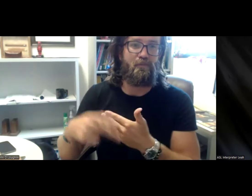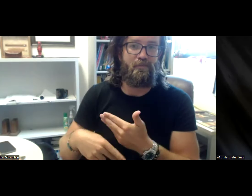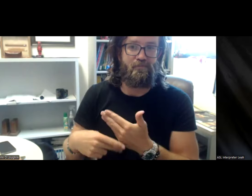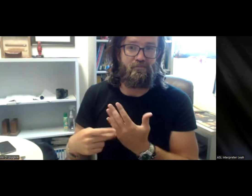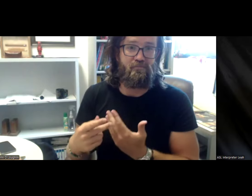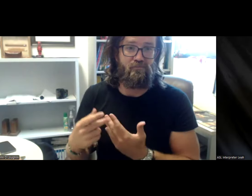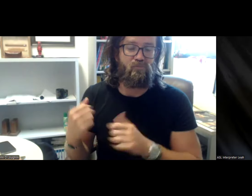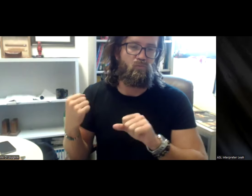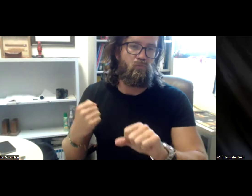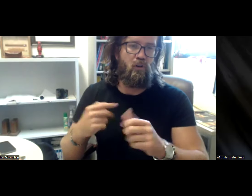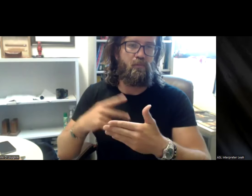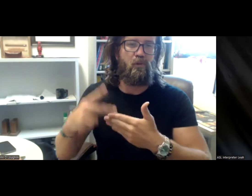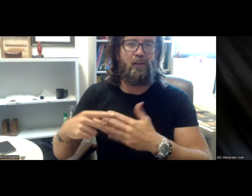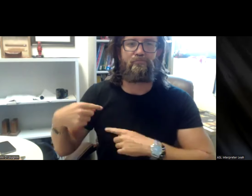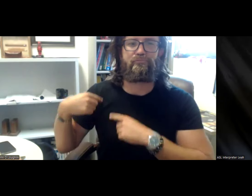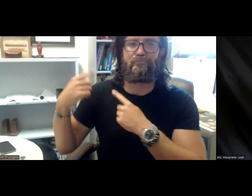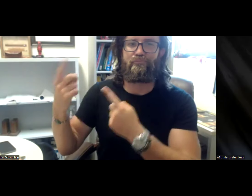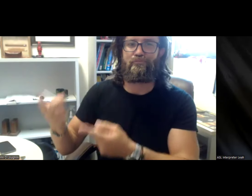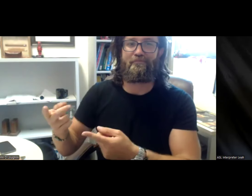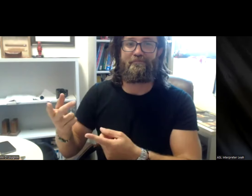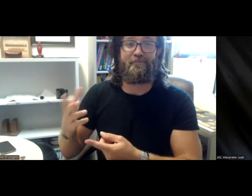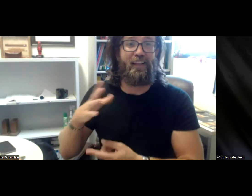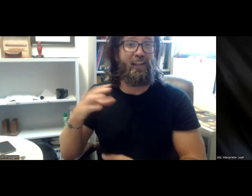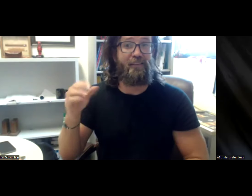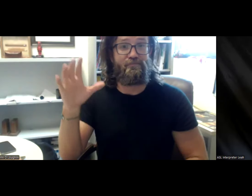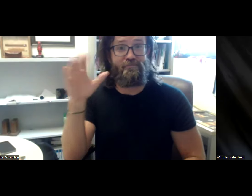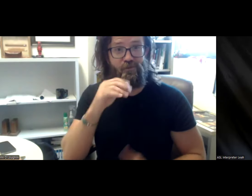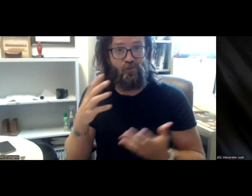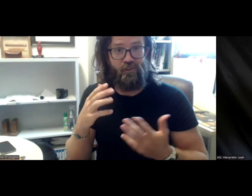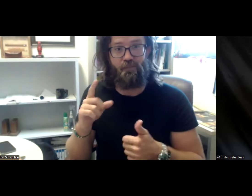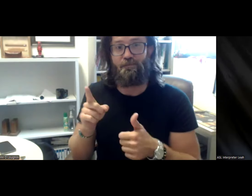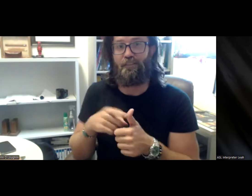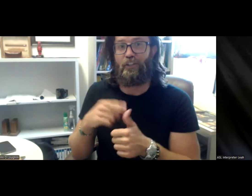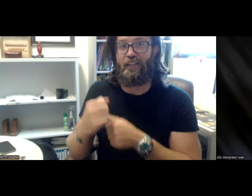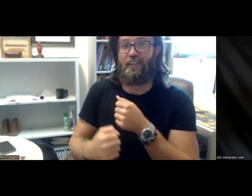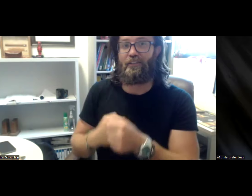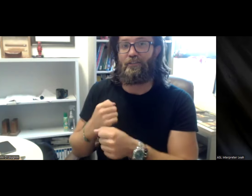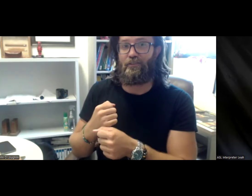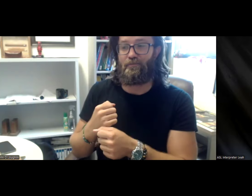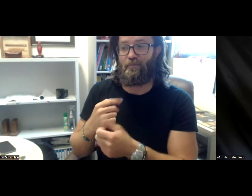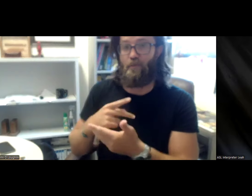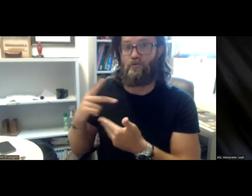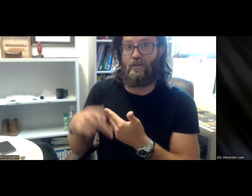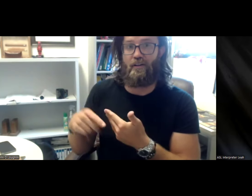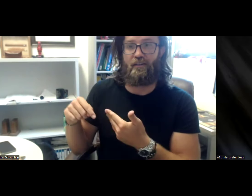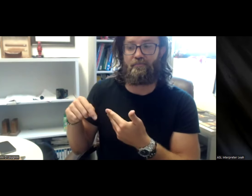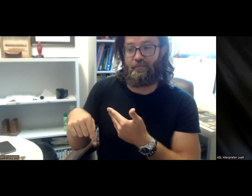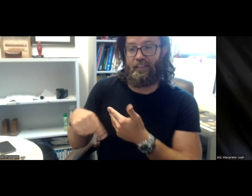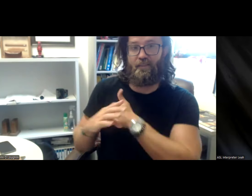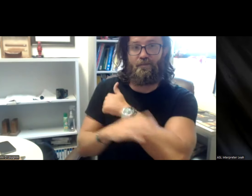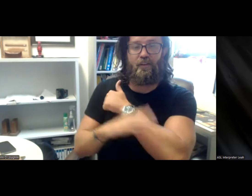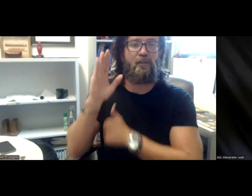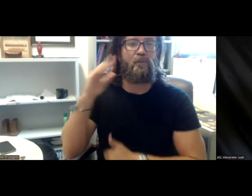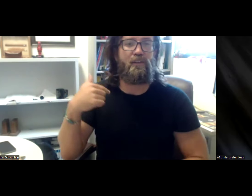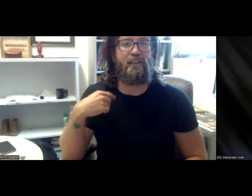College has an interpreting program here, a strong program. They've had that for a while now, and I guess the first